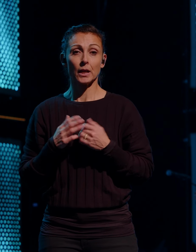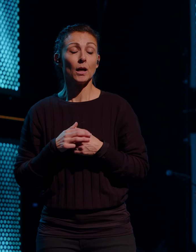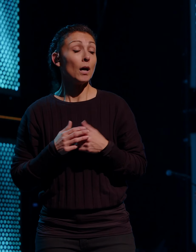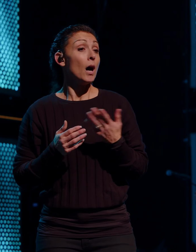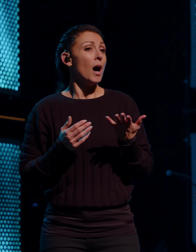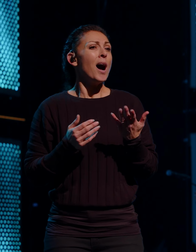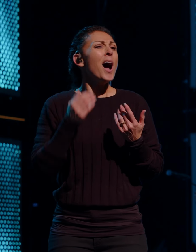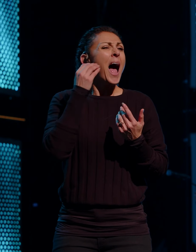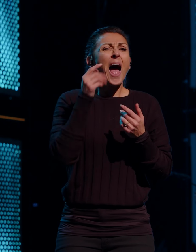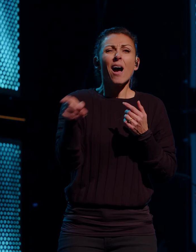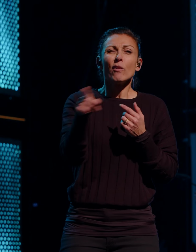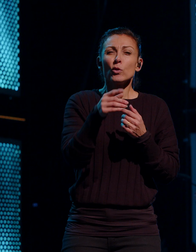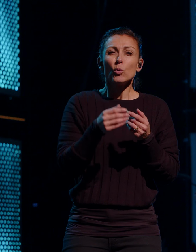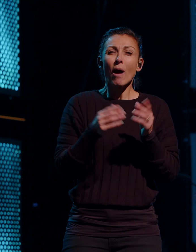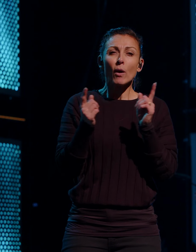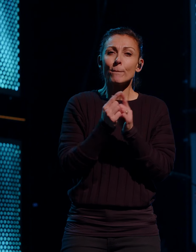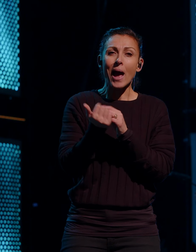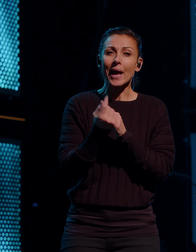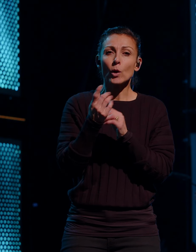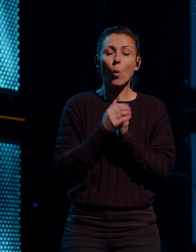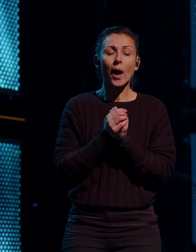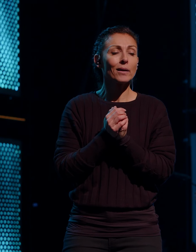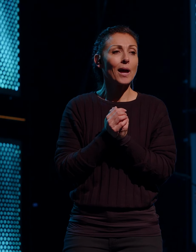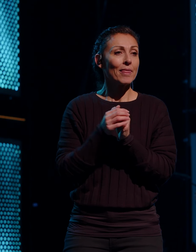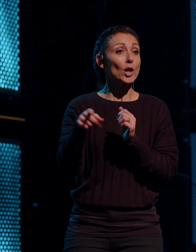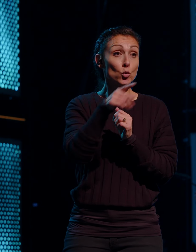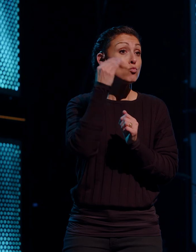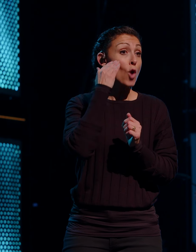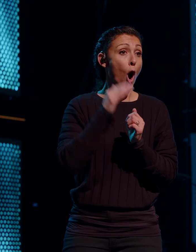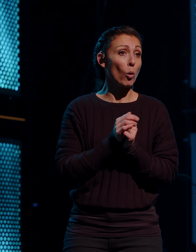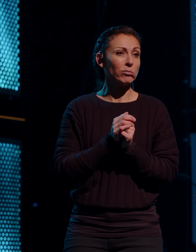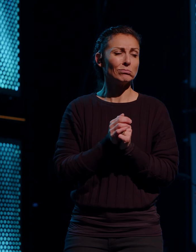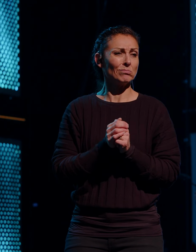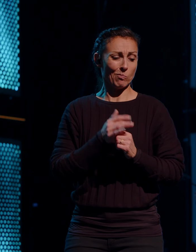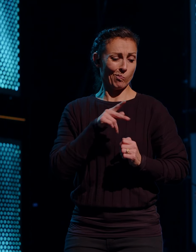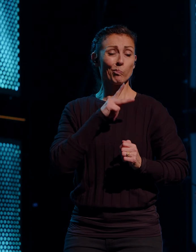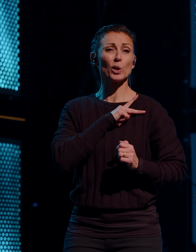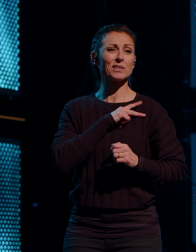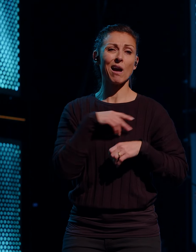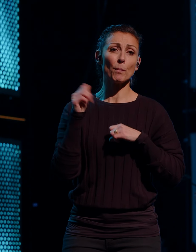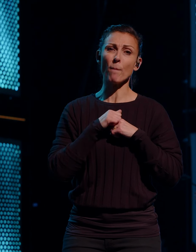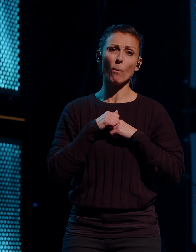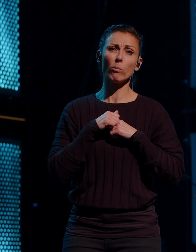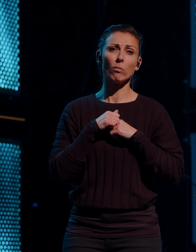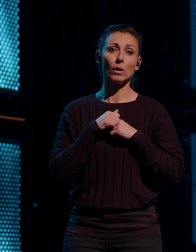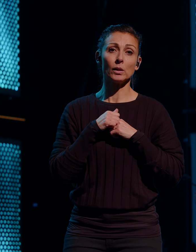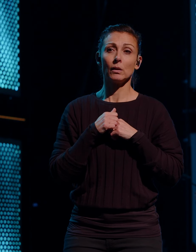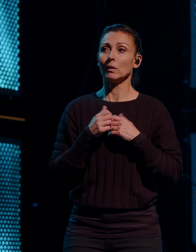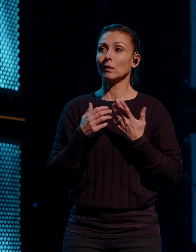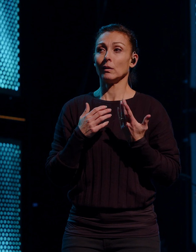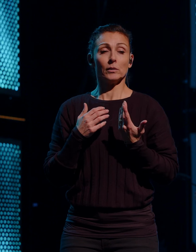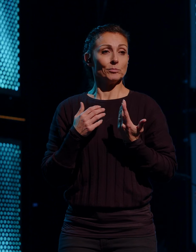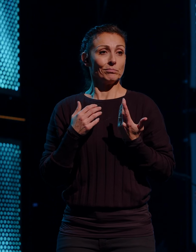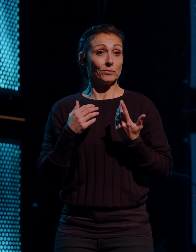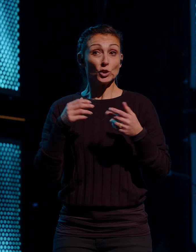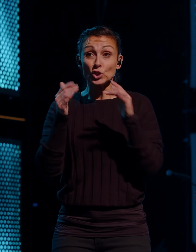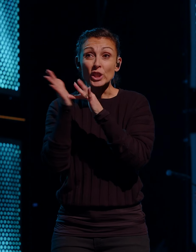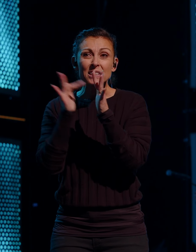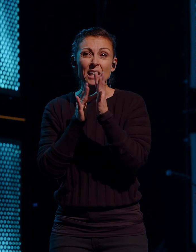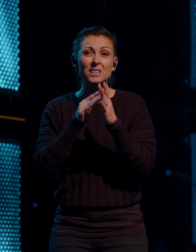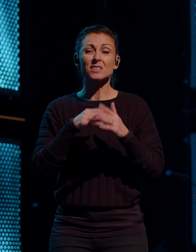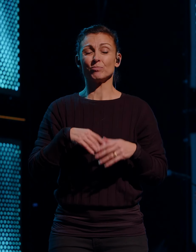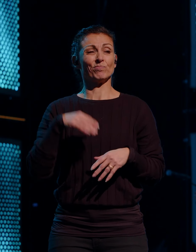Jesus, they're not going to listen to me. They're not going to listen. I think it's interesting for Paul. Paul told Lydia about